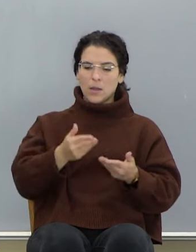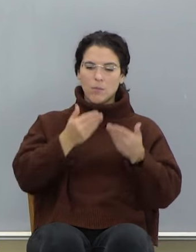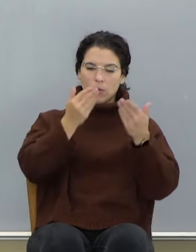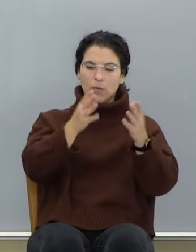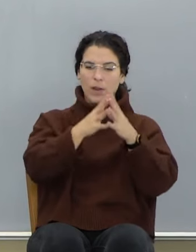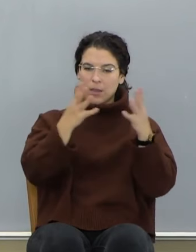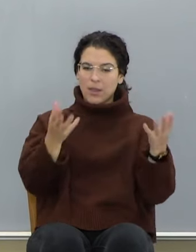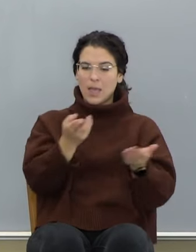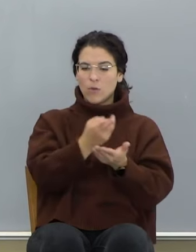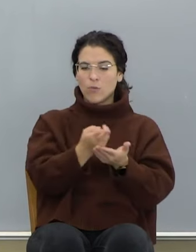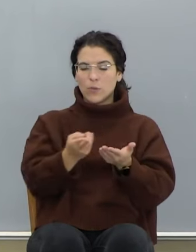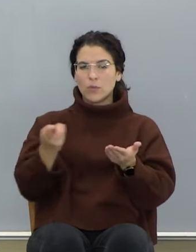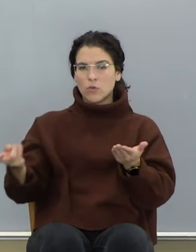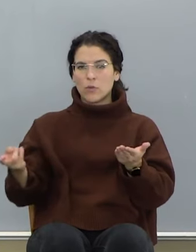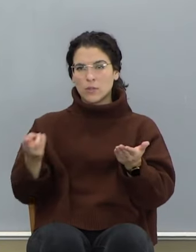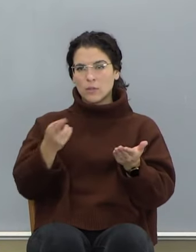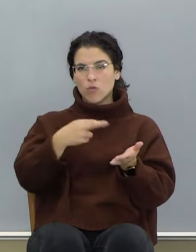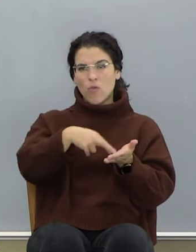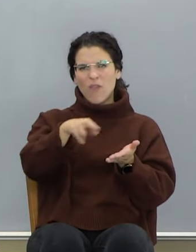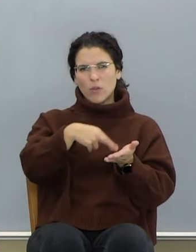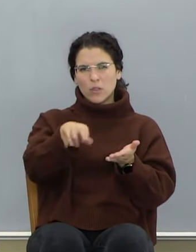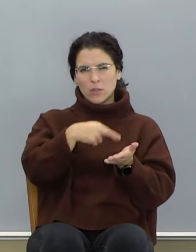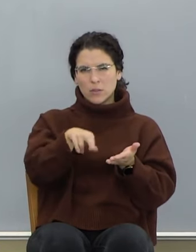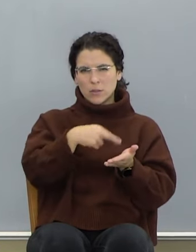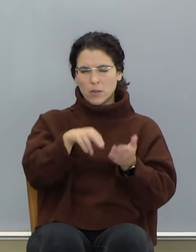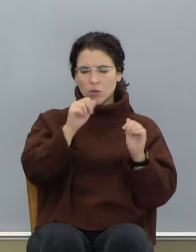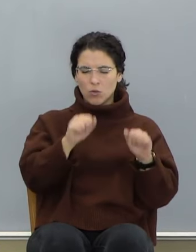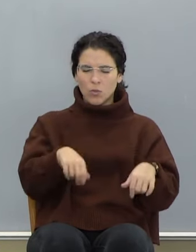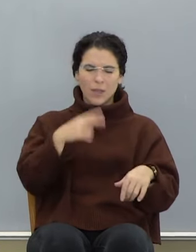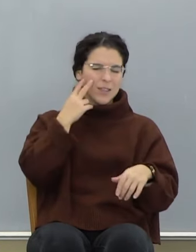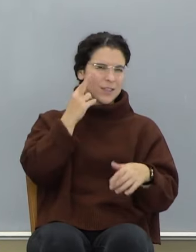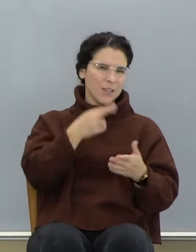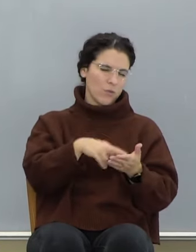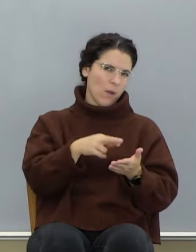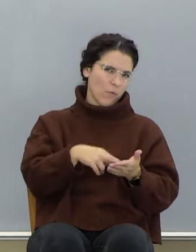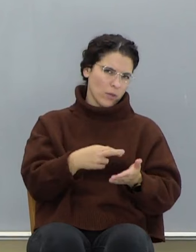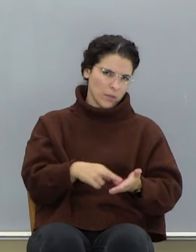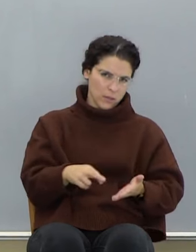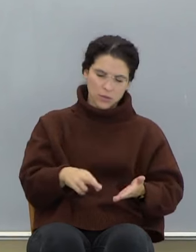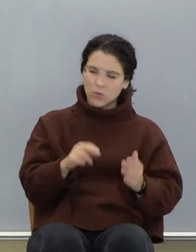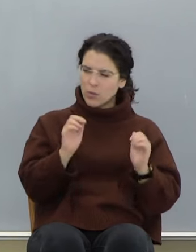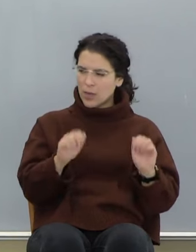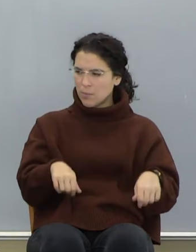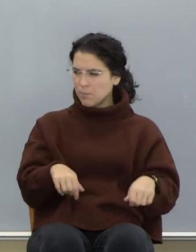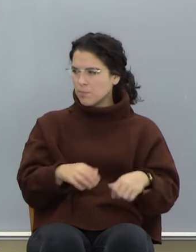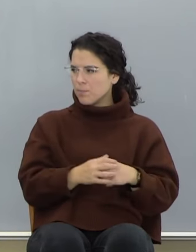of resource references, and you can check out these references, okay? And,